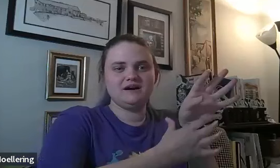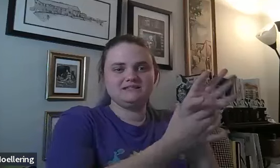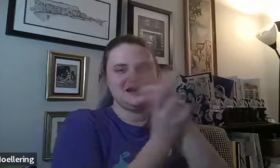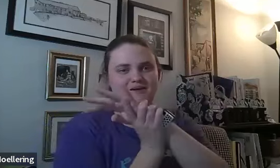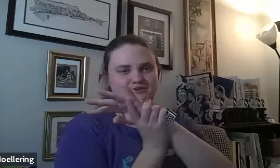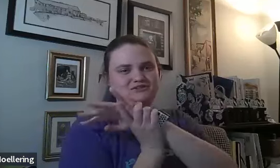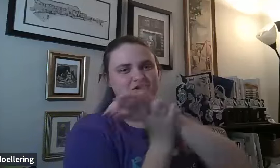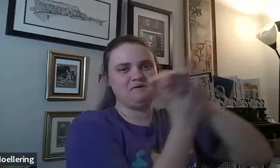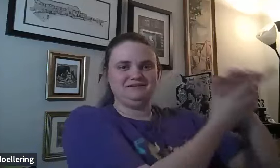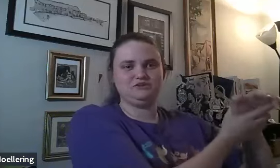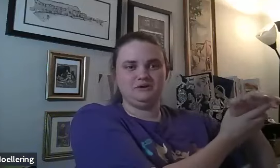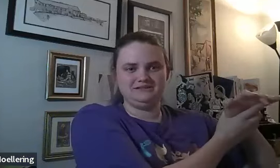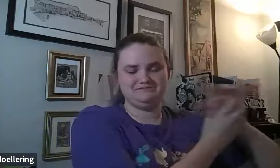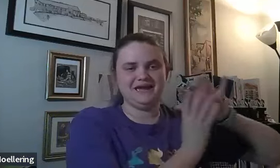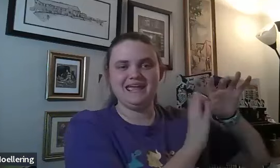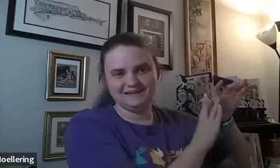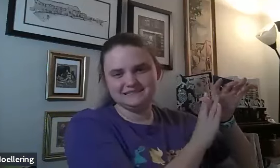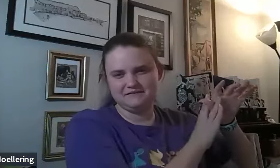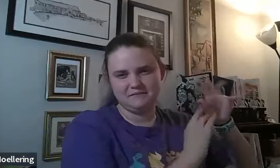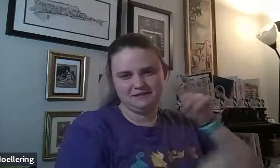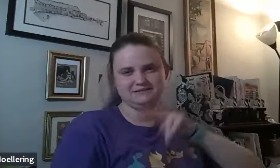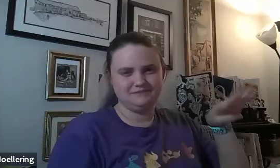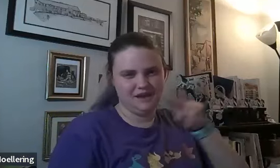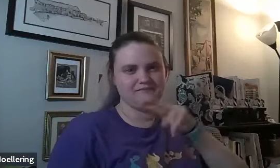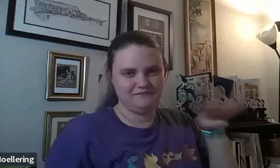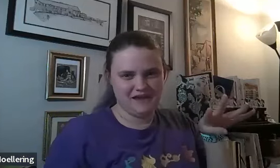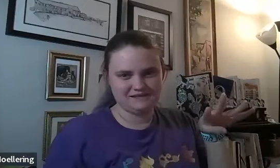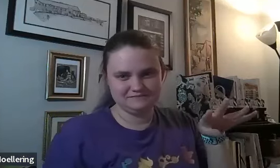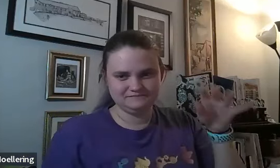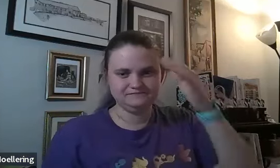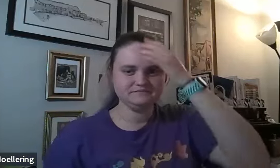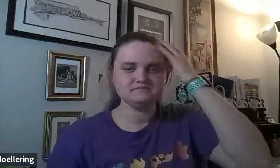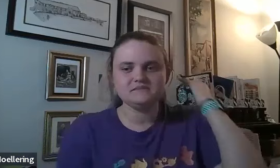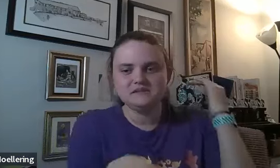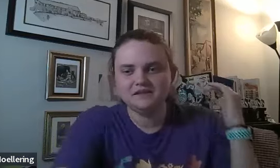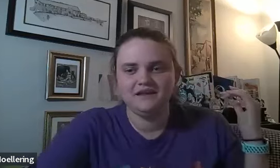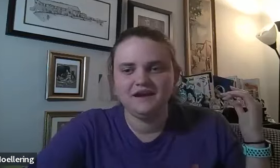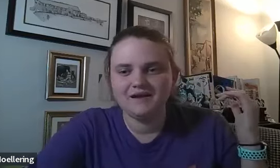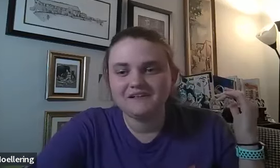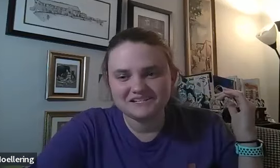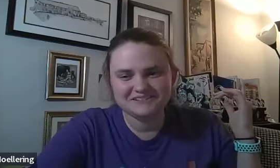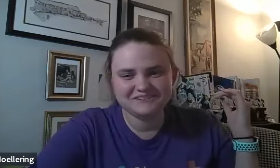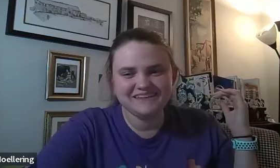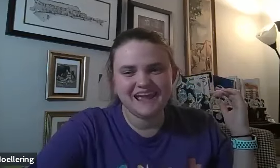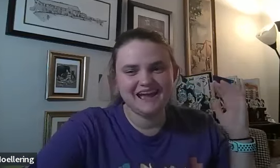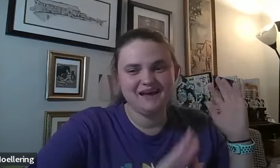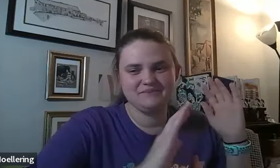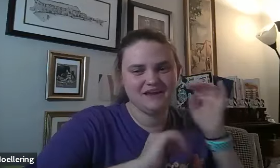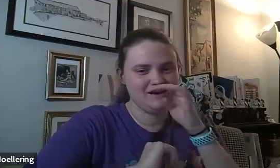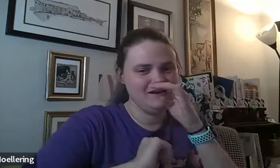because I'm used to going towards my hand, if that makes, yeah, that. I'm glad you're enjoying the app. Yeah,